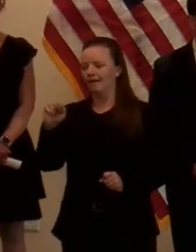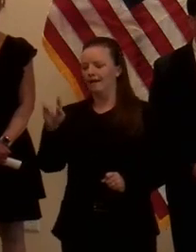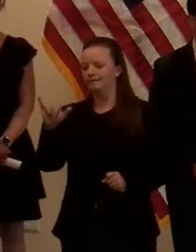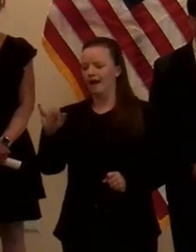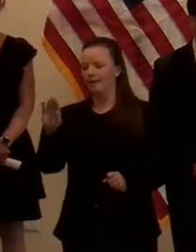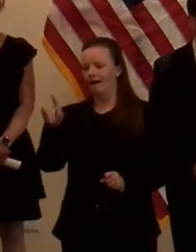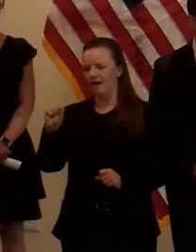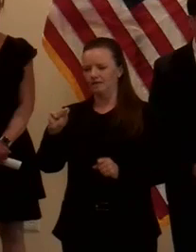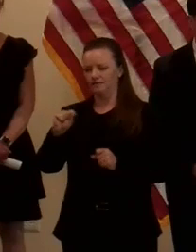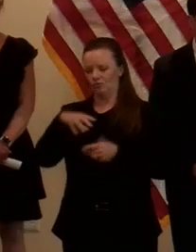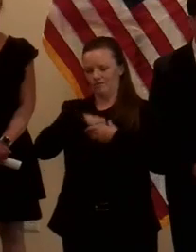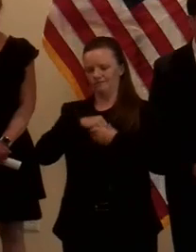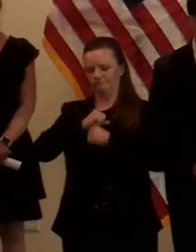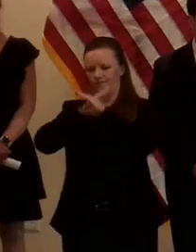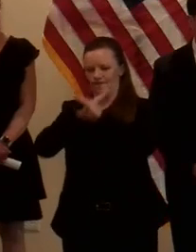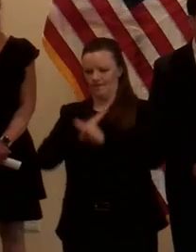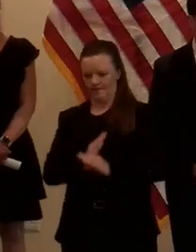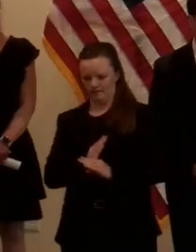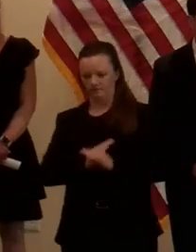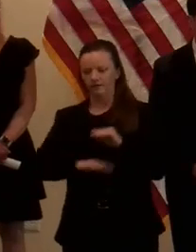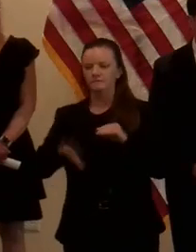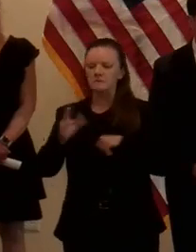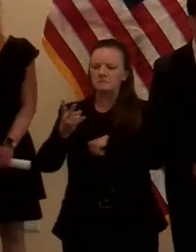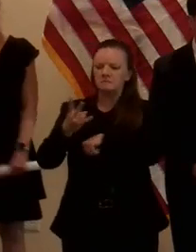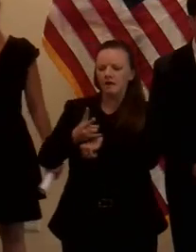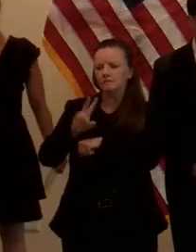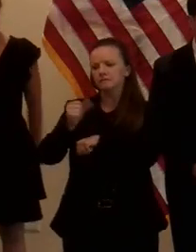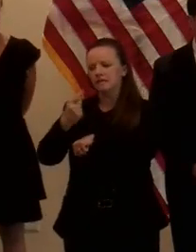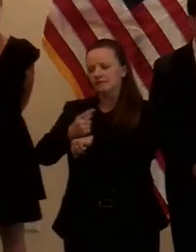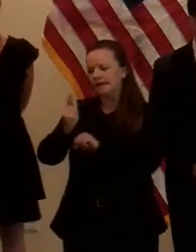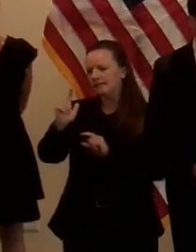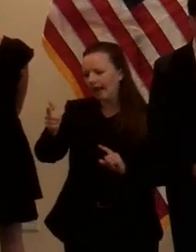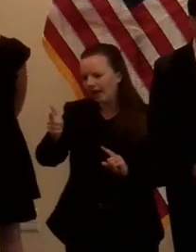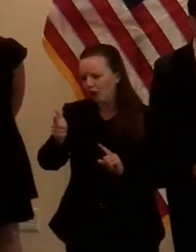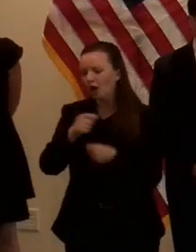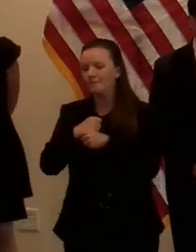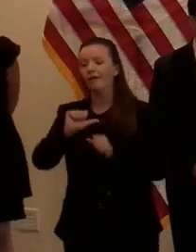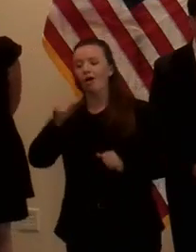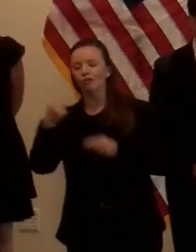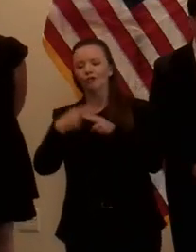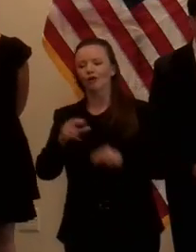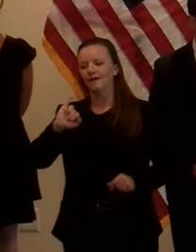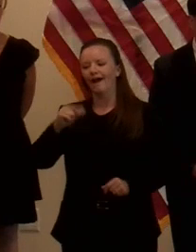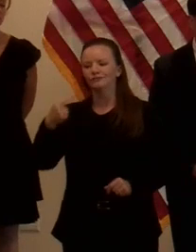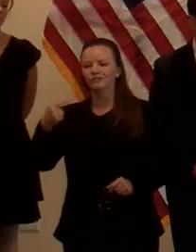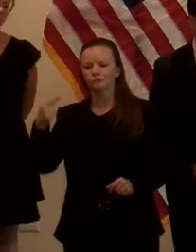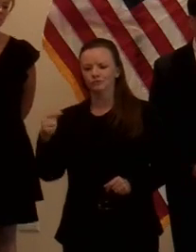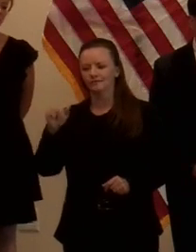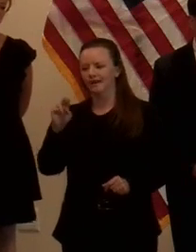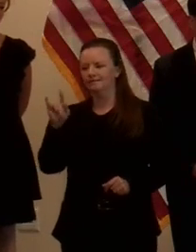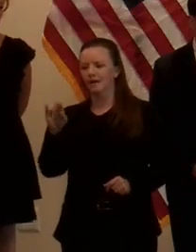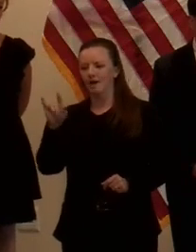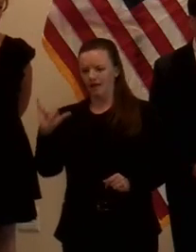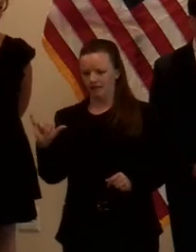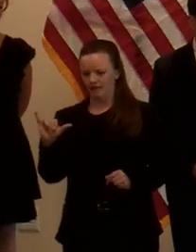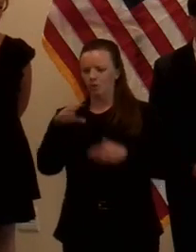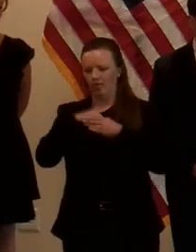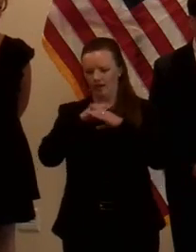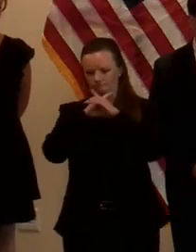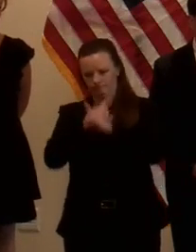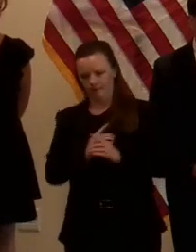And then about 7 to 10 days later, you start to make IgG antibodies. So we think that by doing